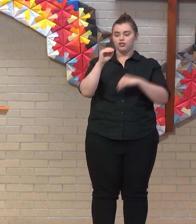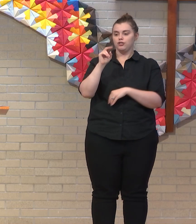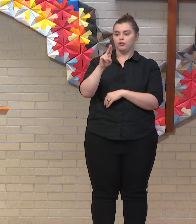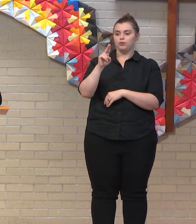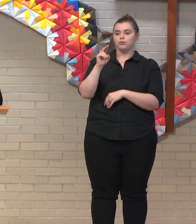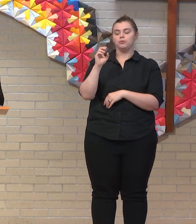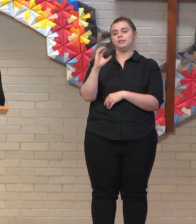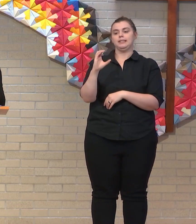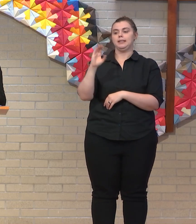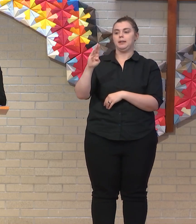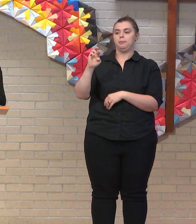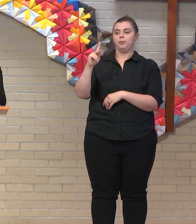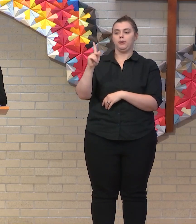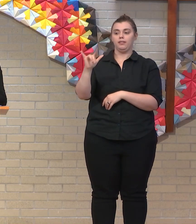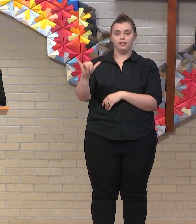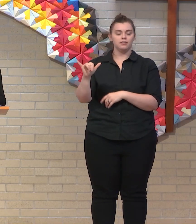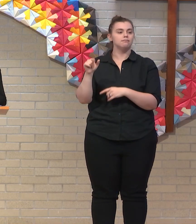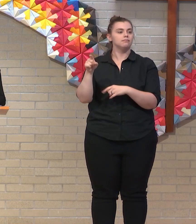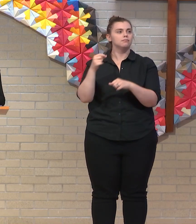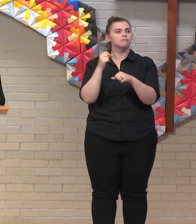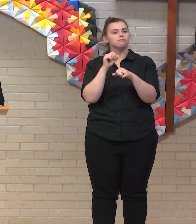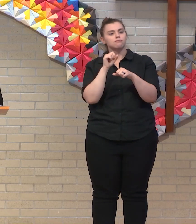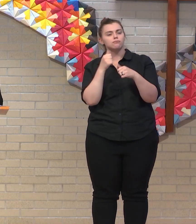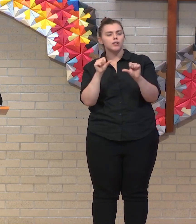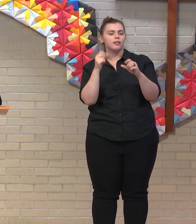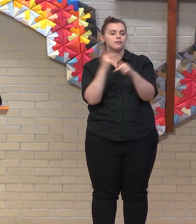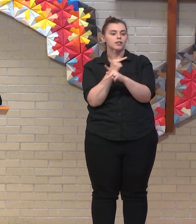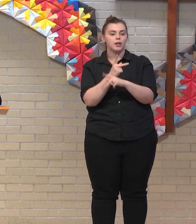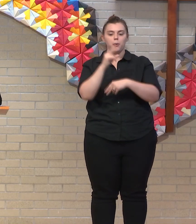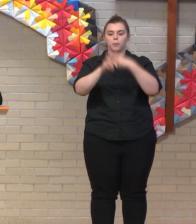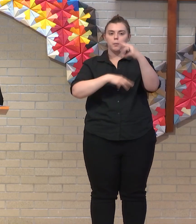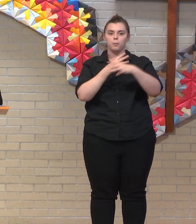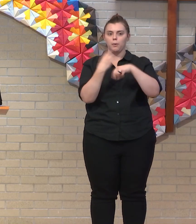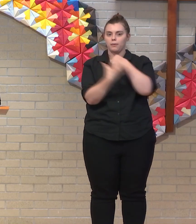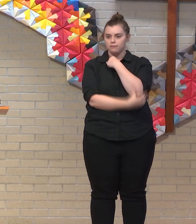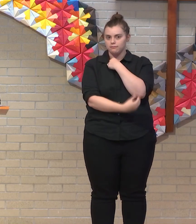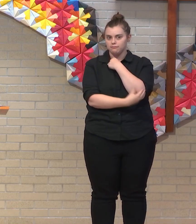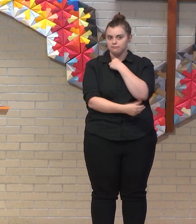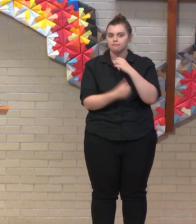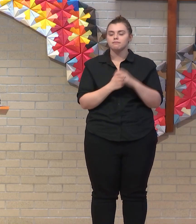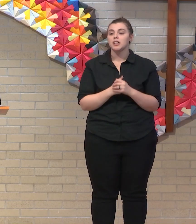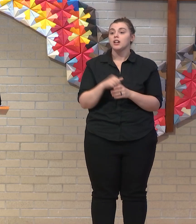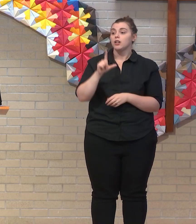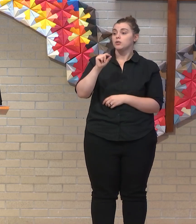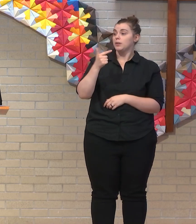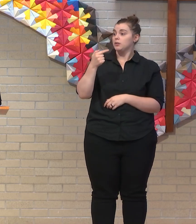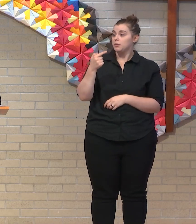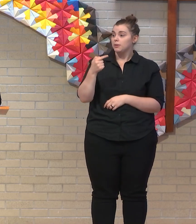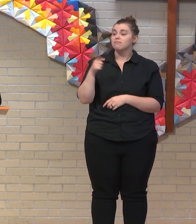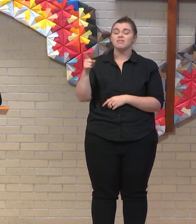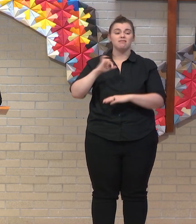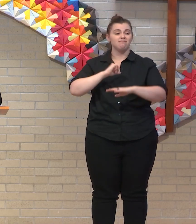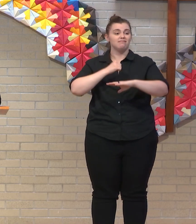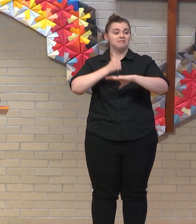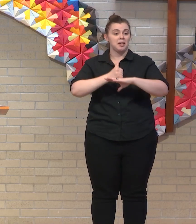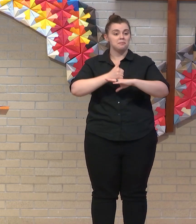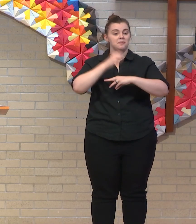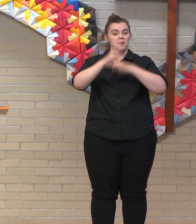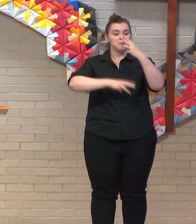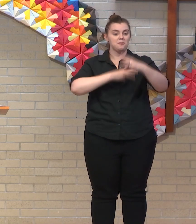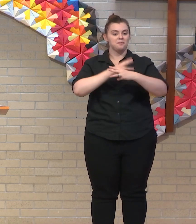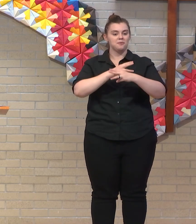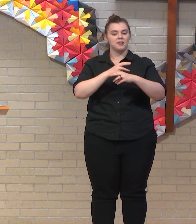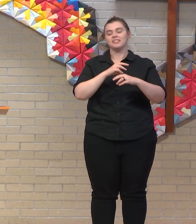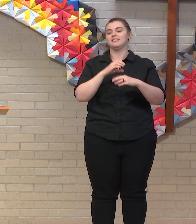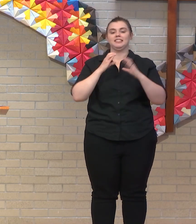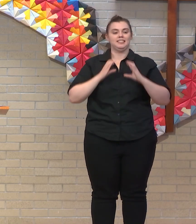Berkeley and works towards solutions for global poverty. In 2021, he established the Global Citizenship Award